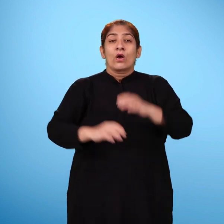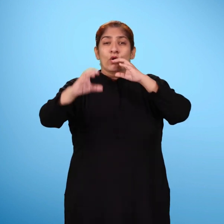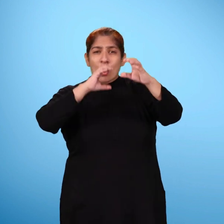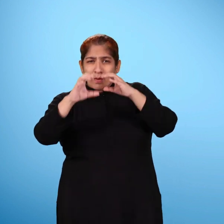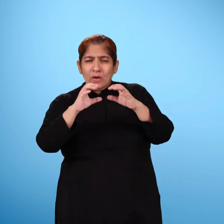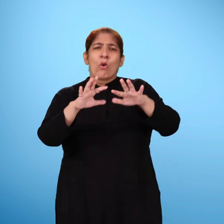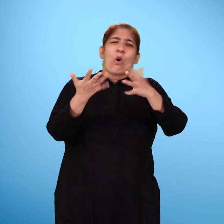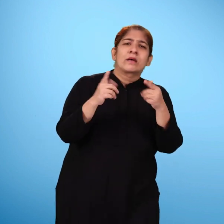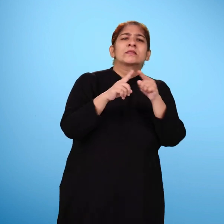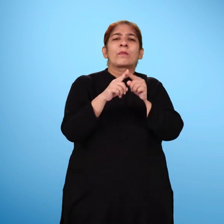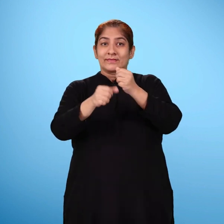Basic mathematics. G.